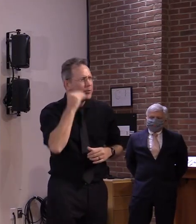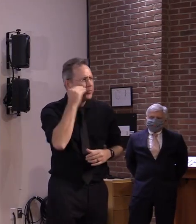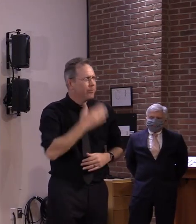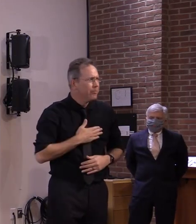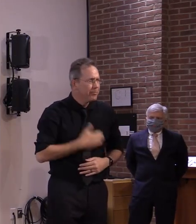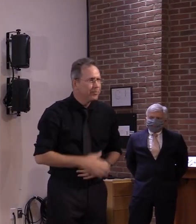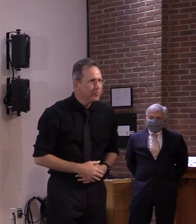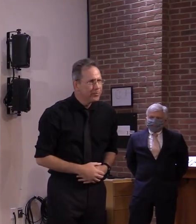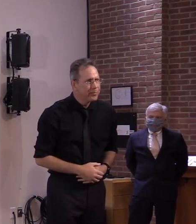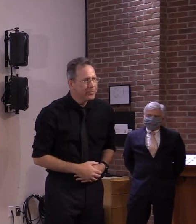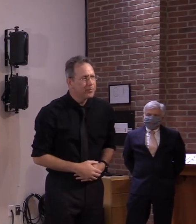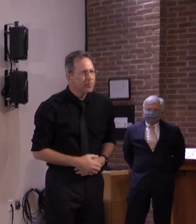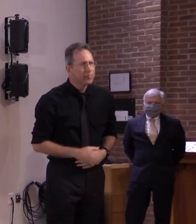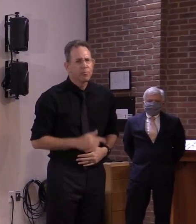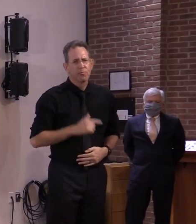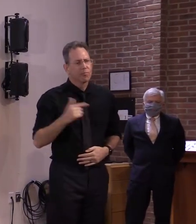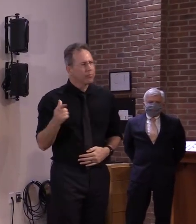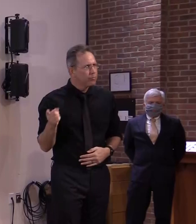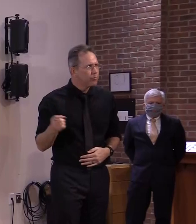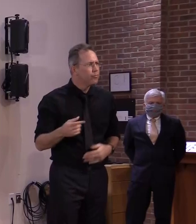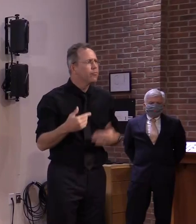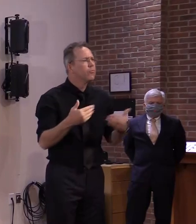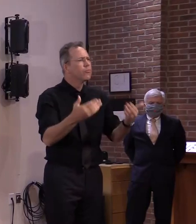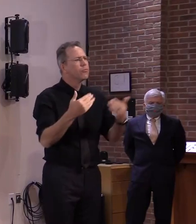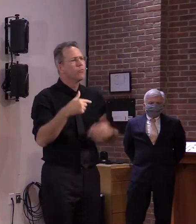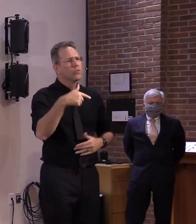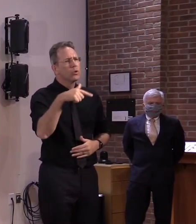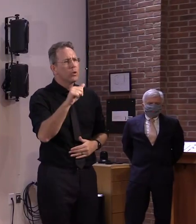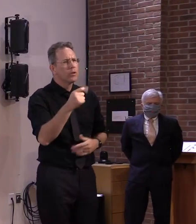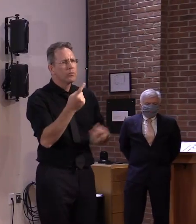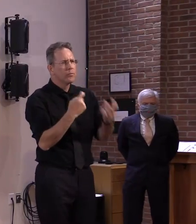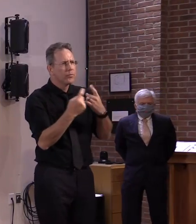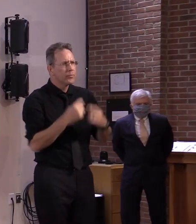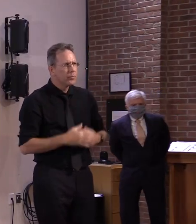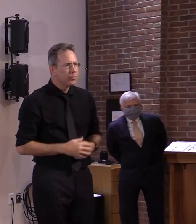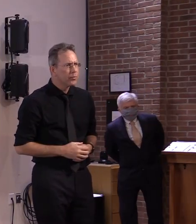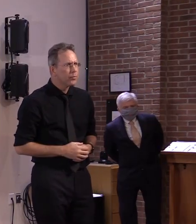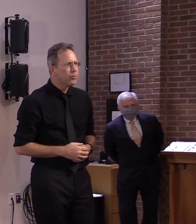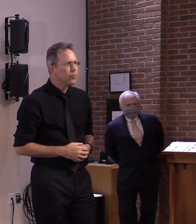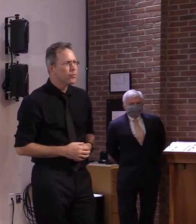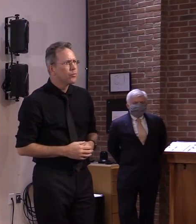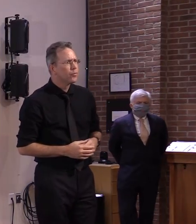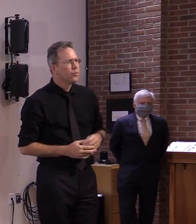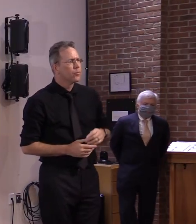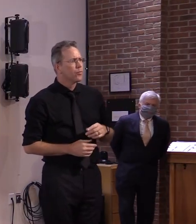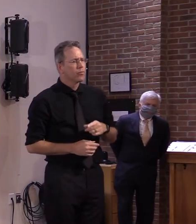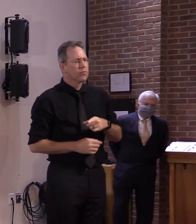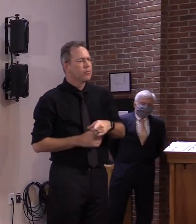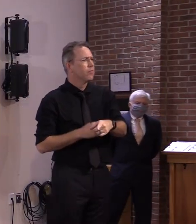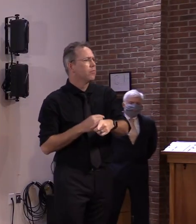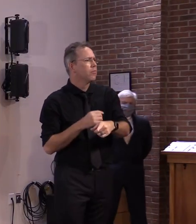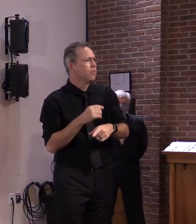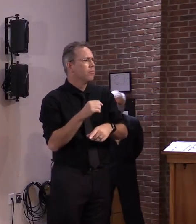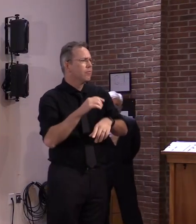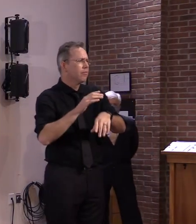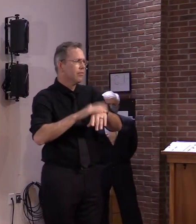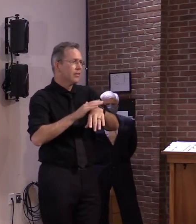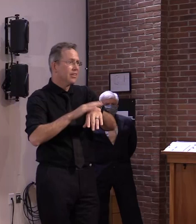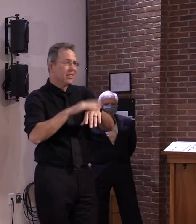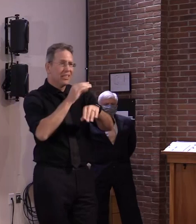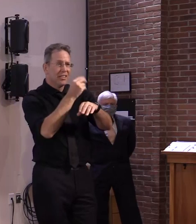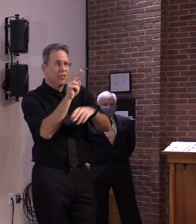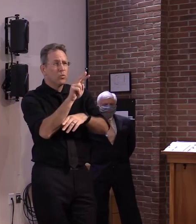Thank you, Dr. Levine. We'll now open it up to questions. All right, it is 11:40. We have 25 people in the